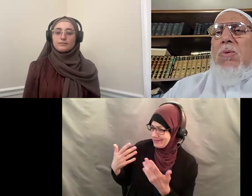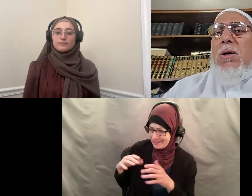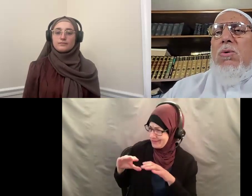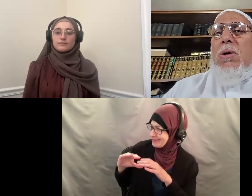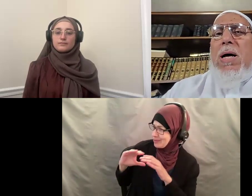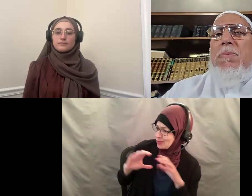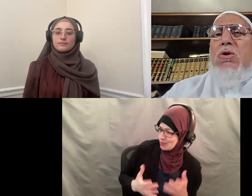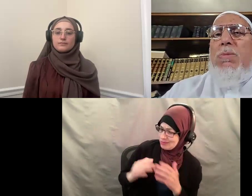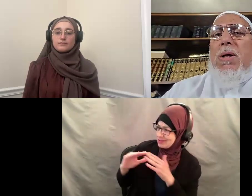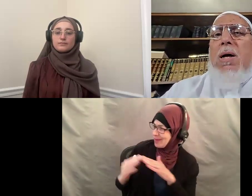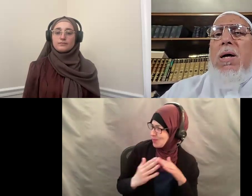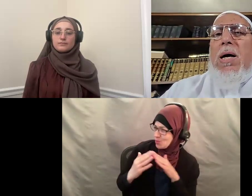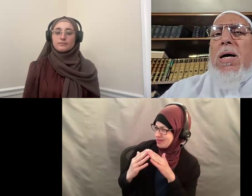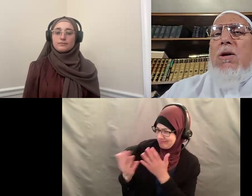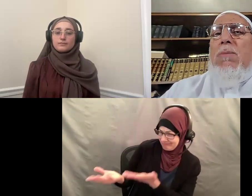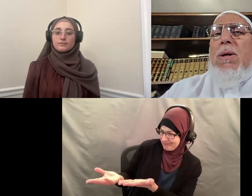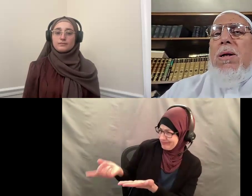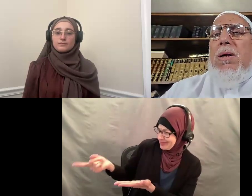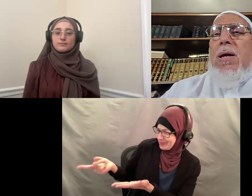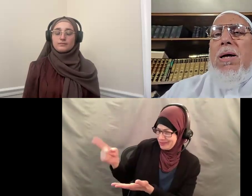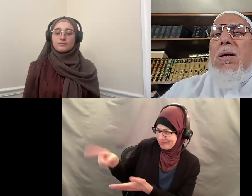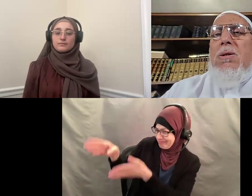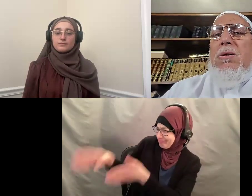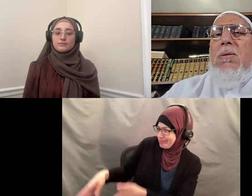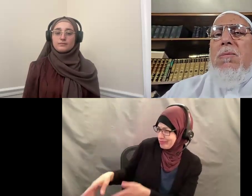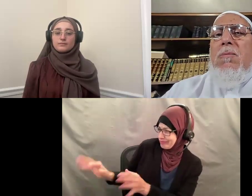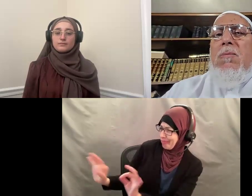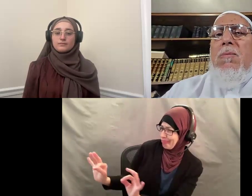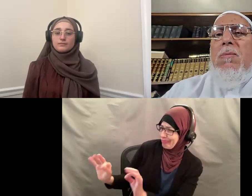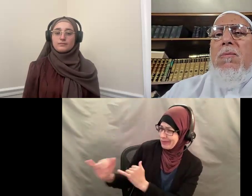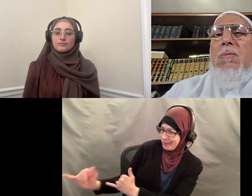just someone who happens to be a human like us?